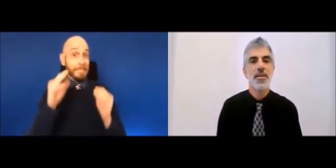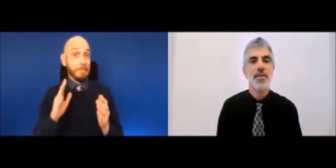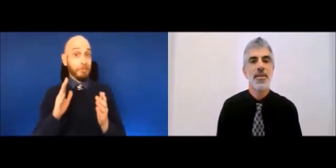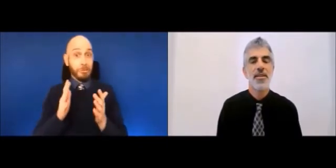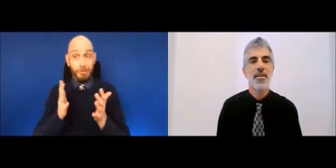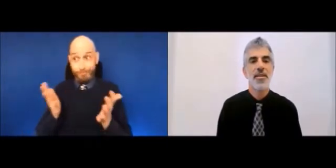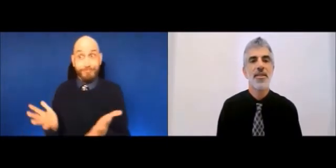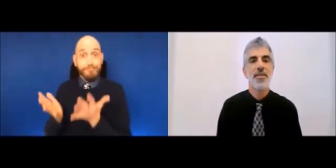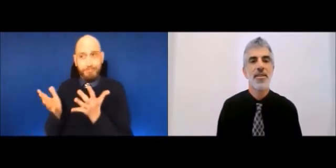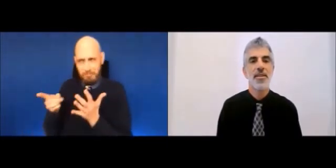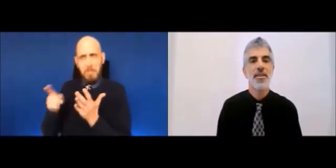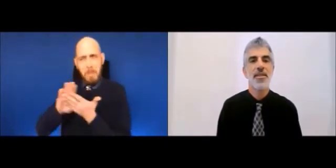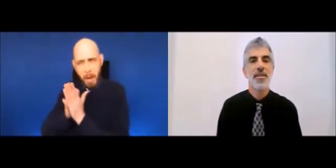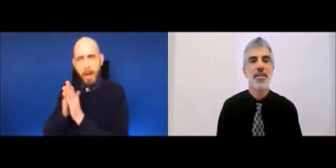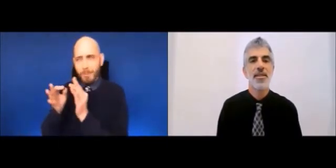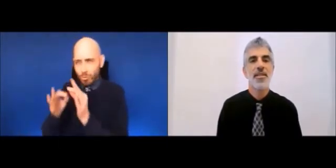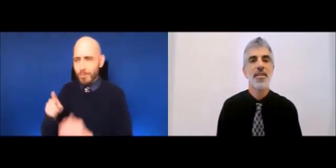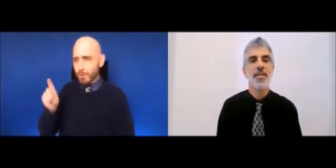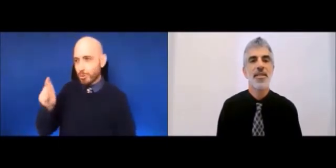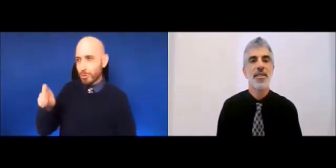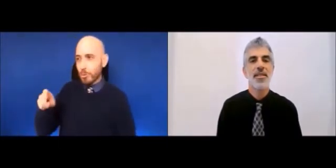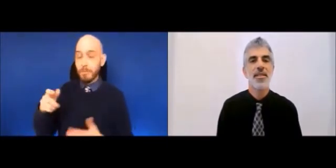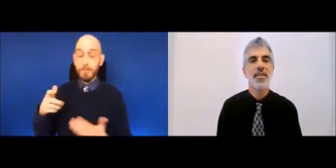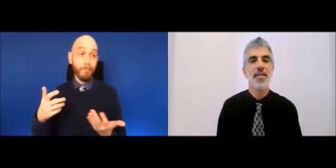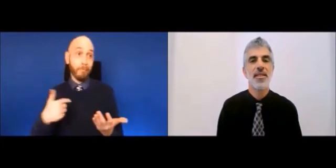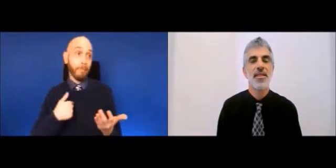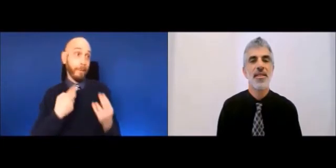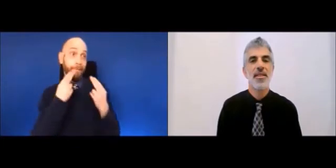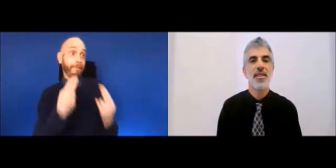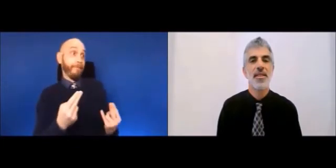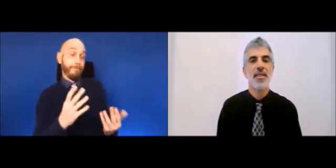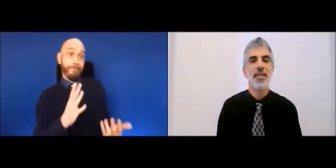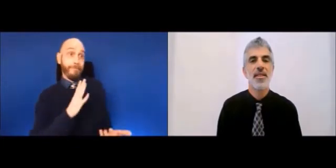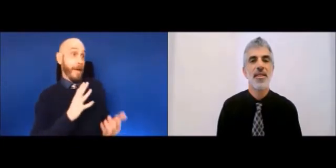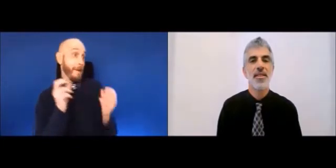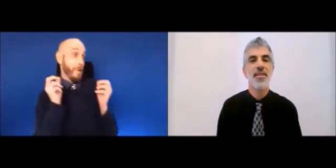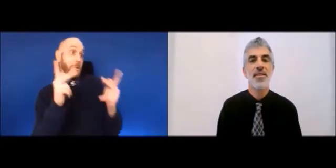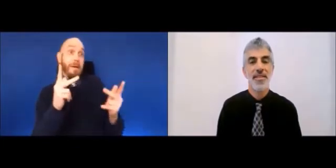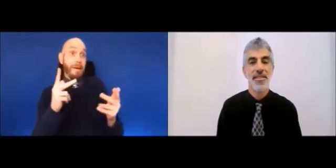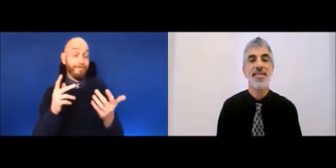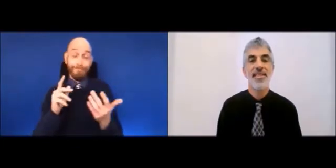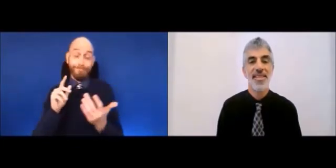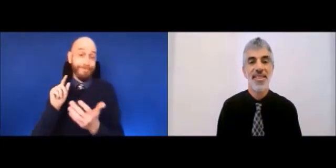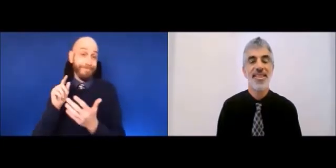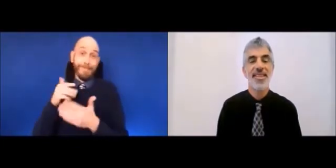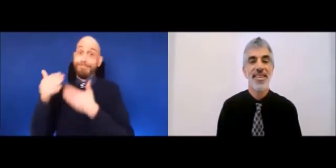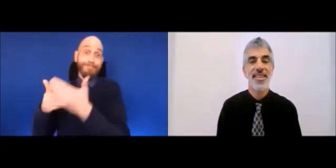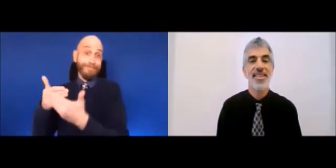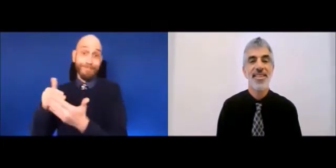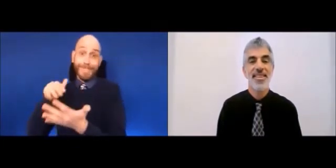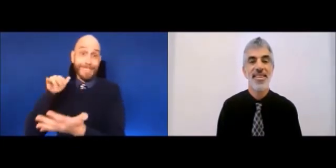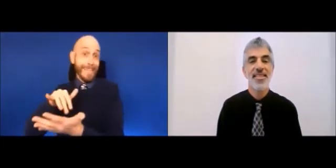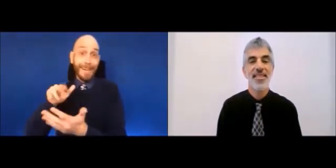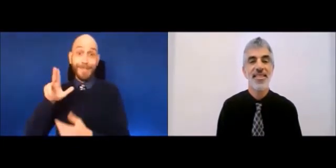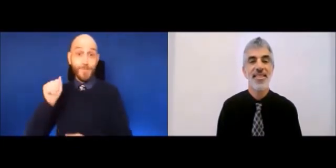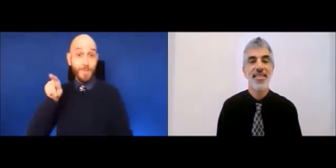My high school ASL teacher is the one who encouraged me to pursue interpreting. So I naively enrolled in